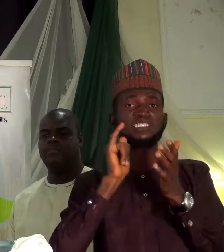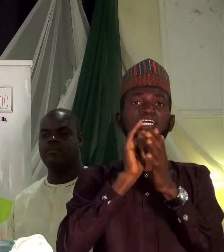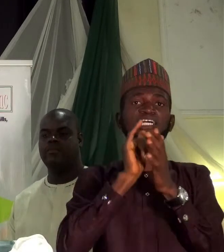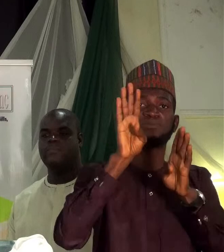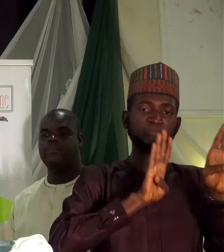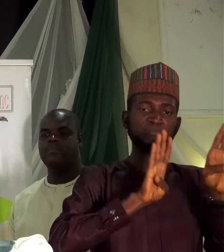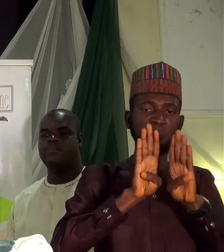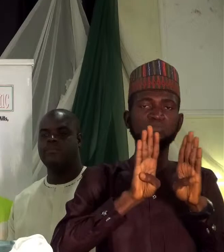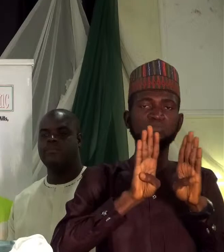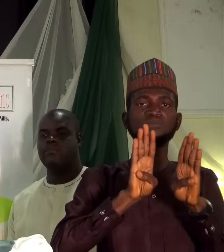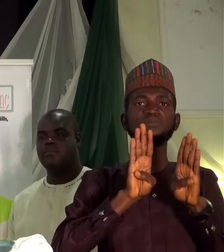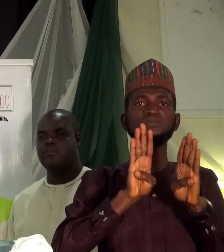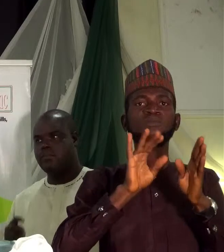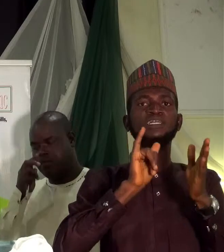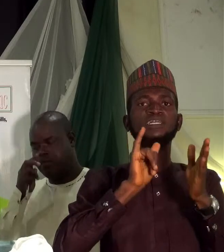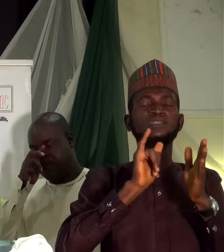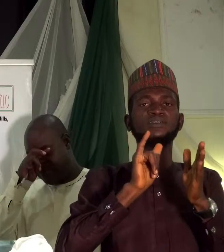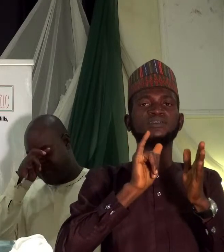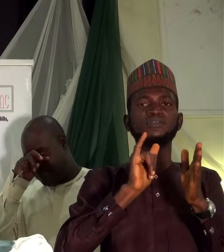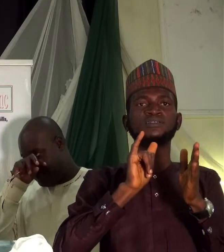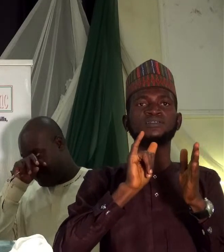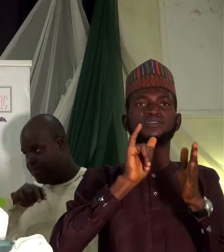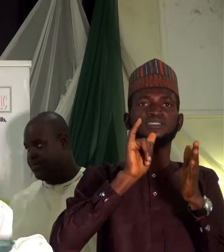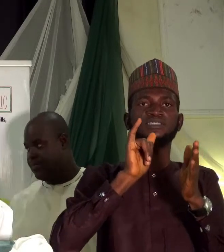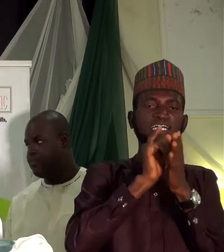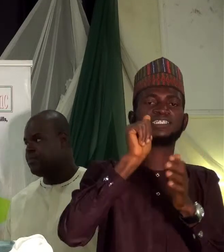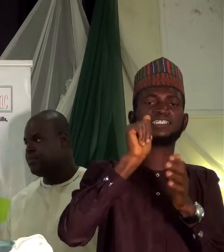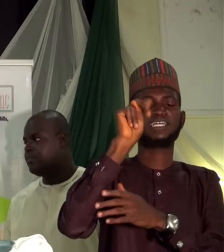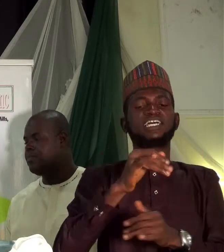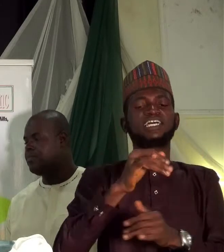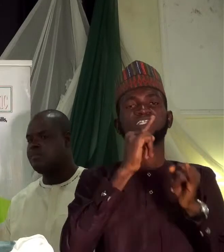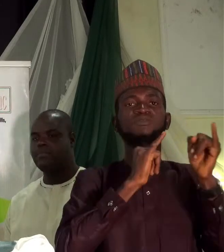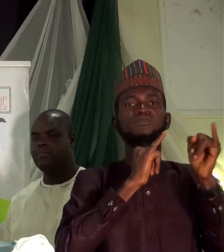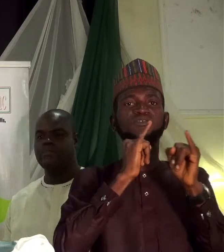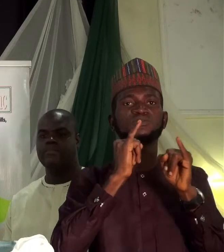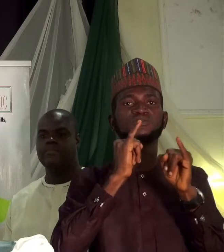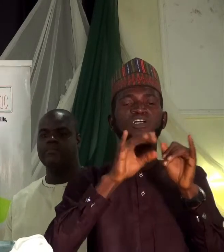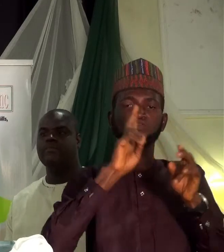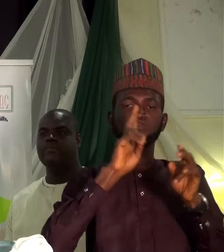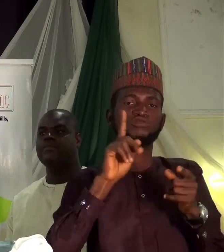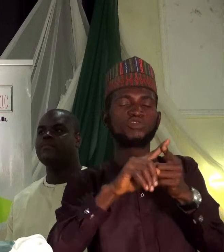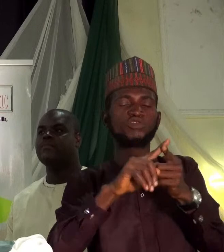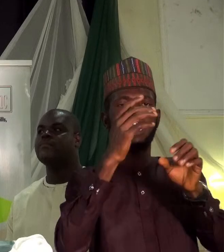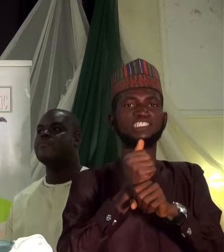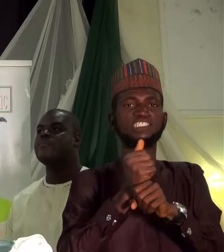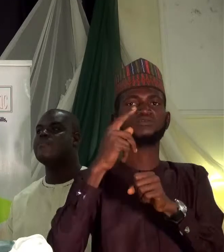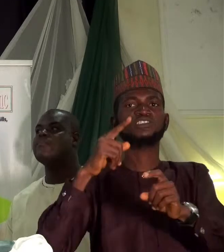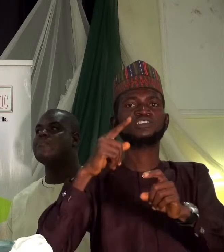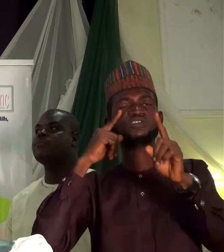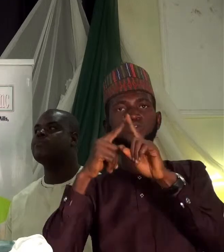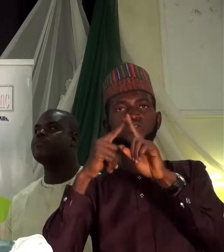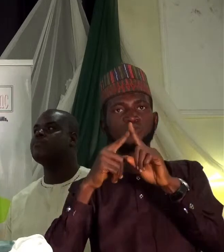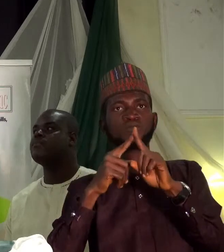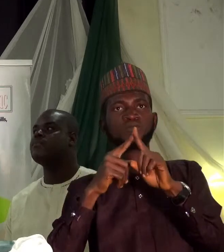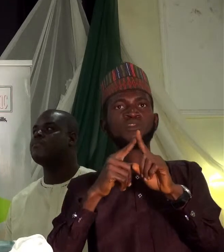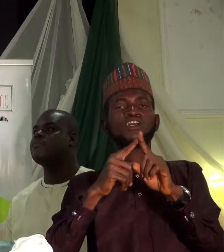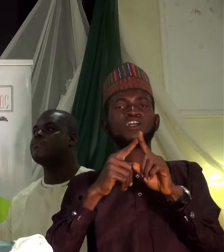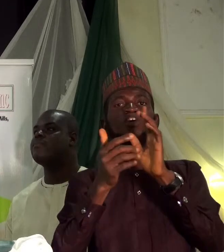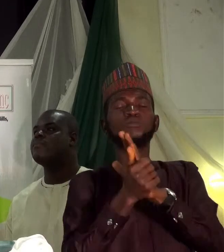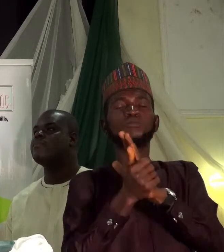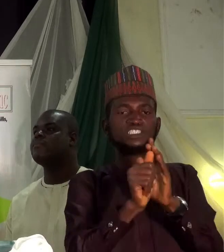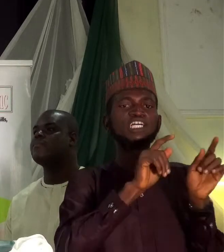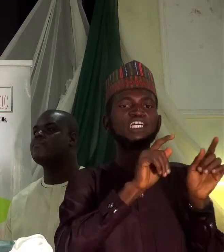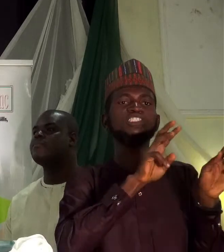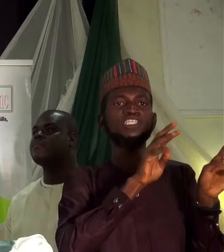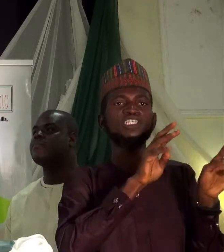which leads to effective performance in an individual's activities. Competency grows with experience and training. Can